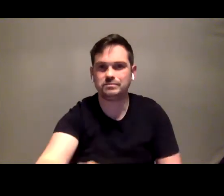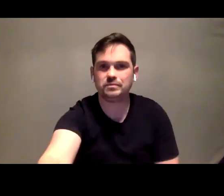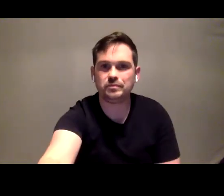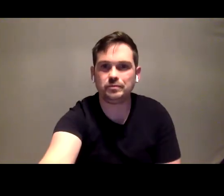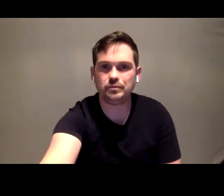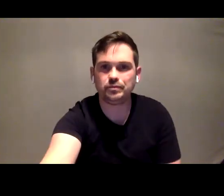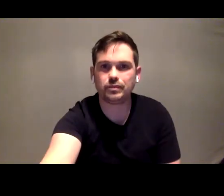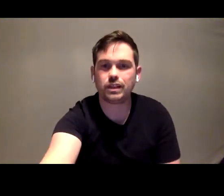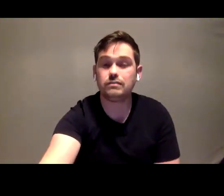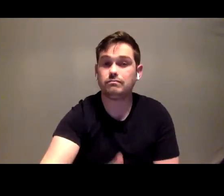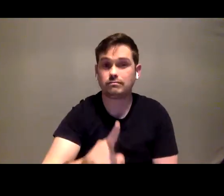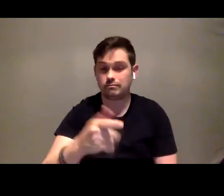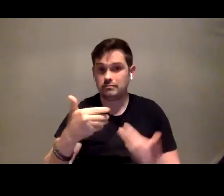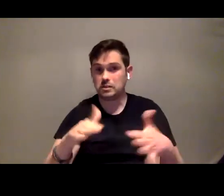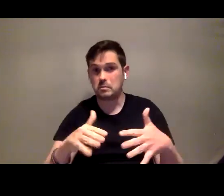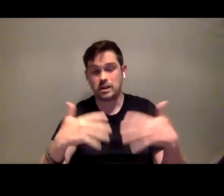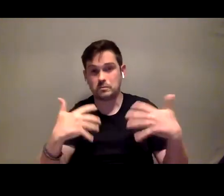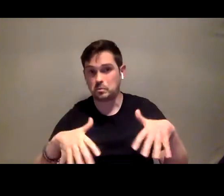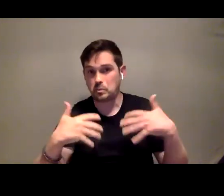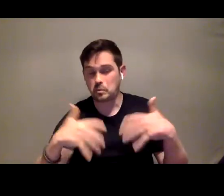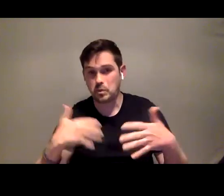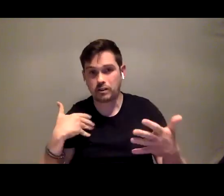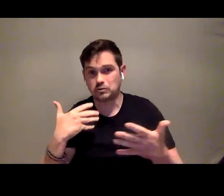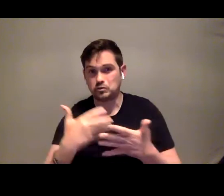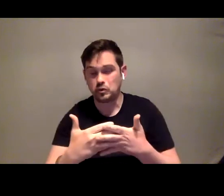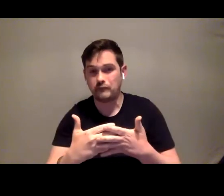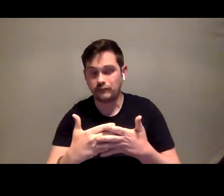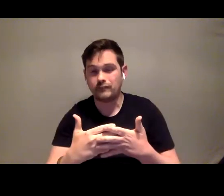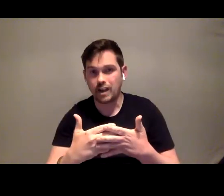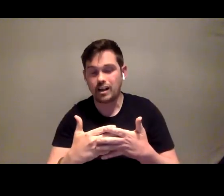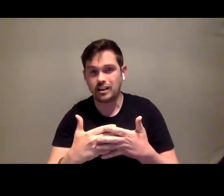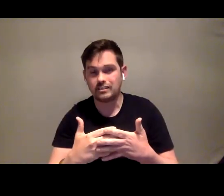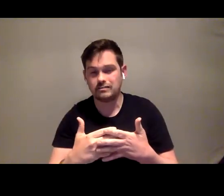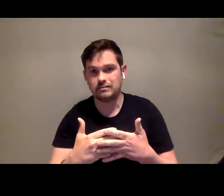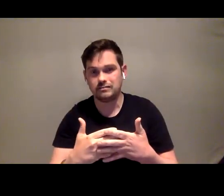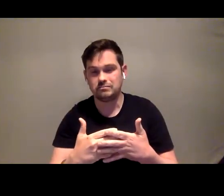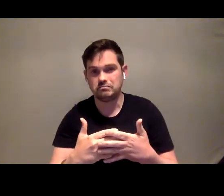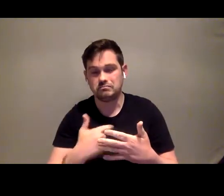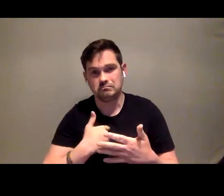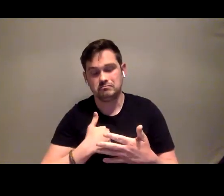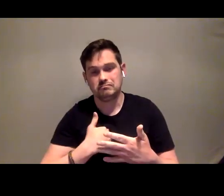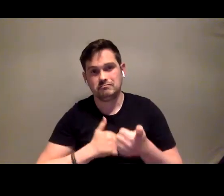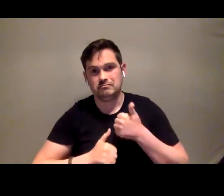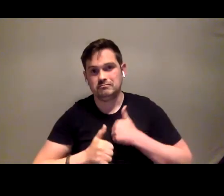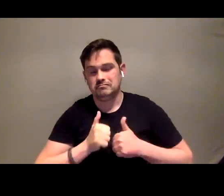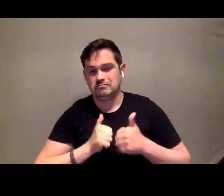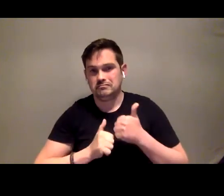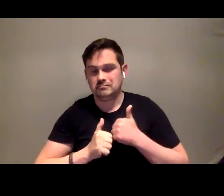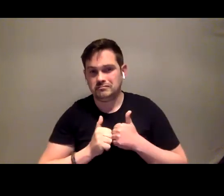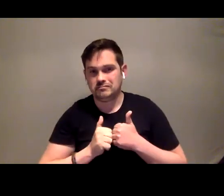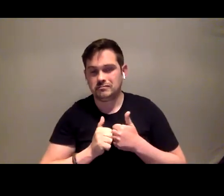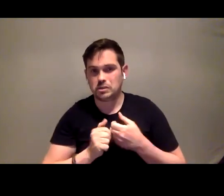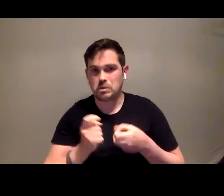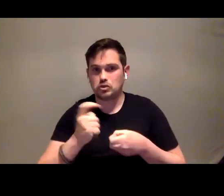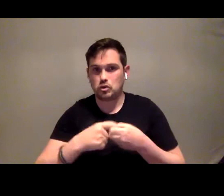This has been amazing so far, and I'm really grateful to follow the people who've came before. And I really just want to start